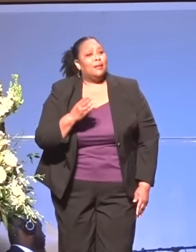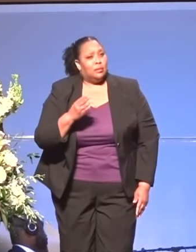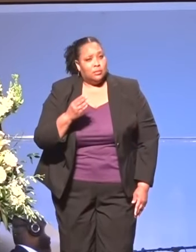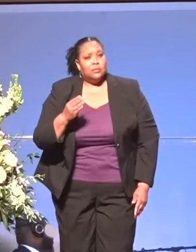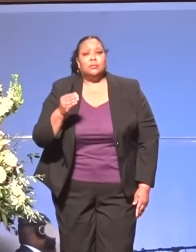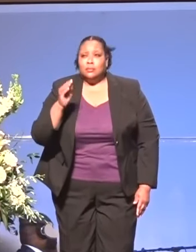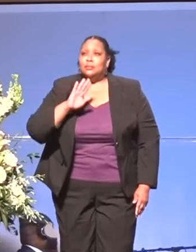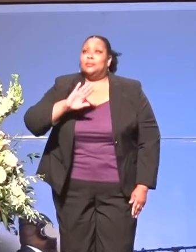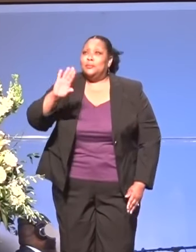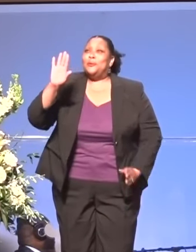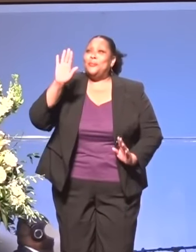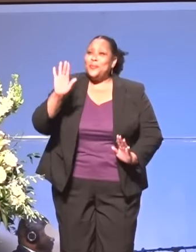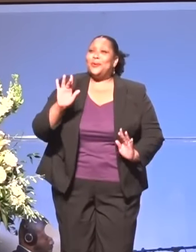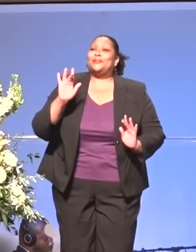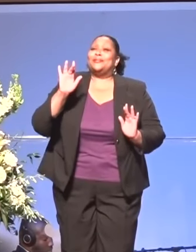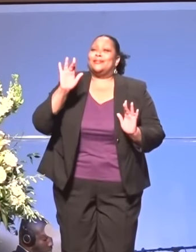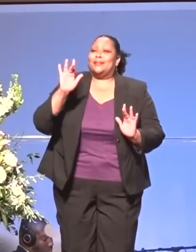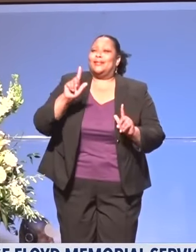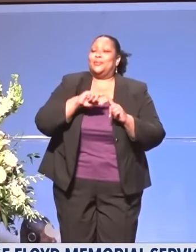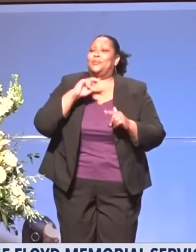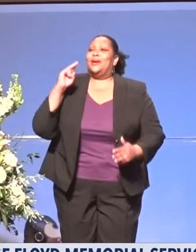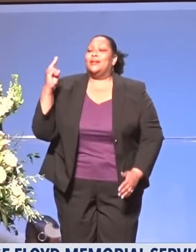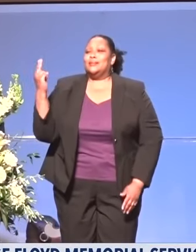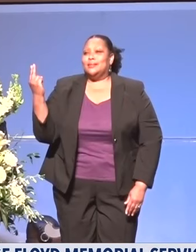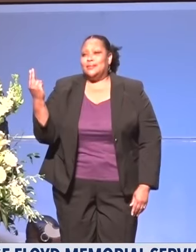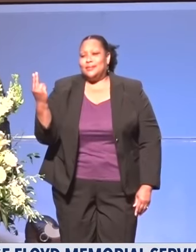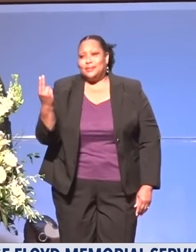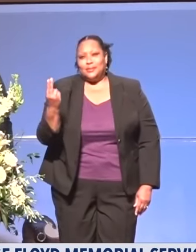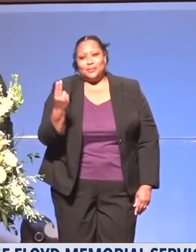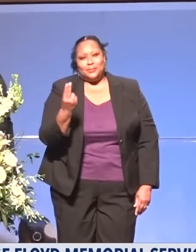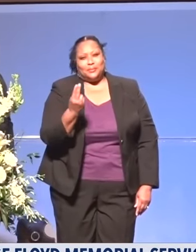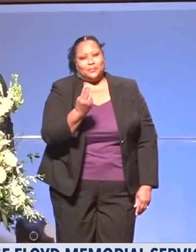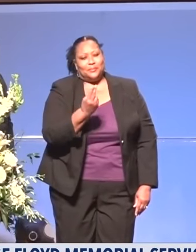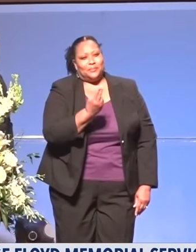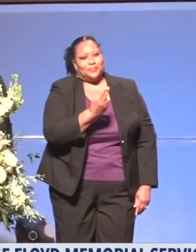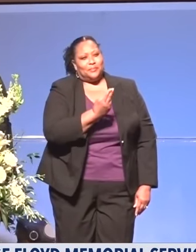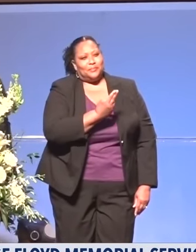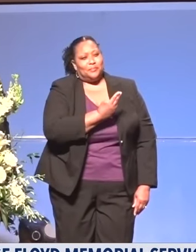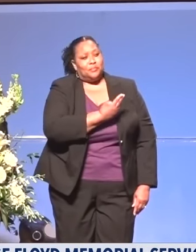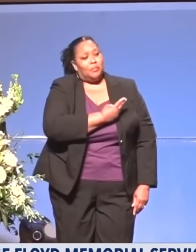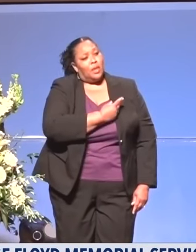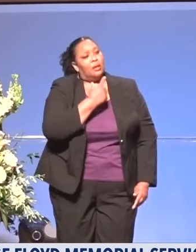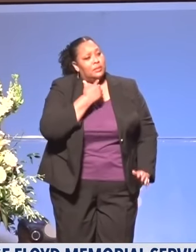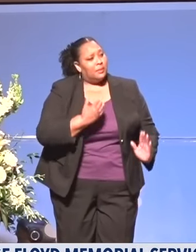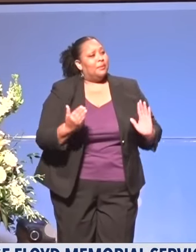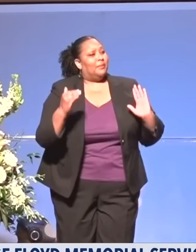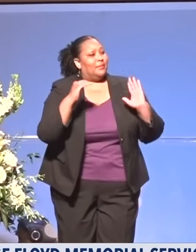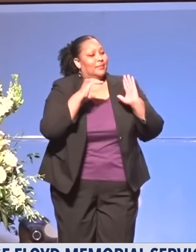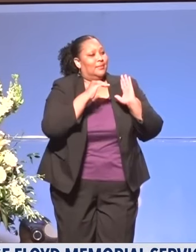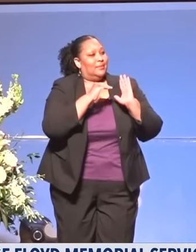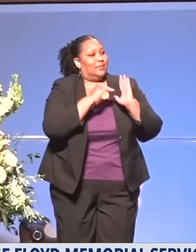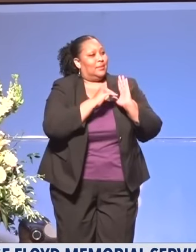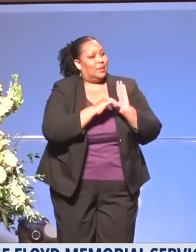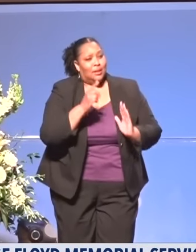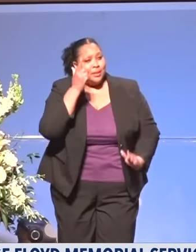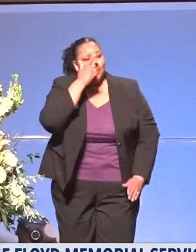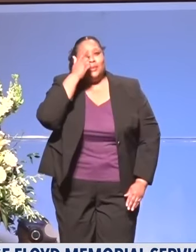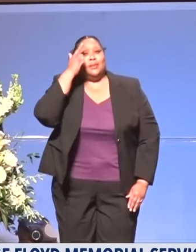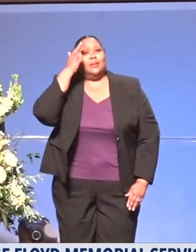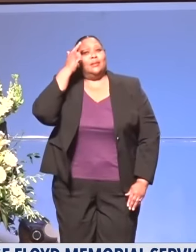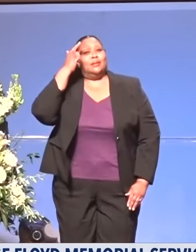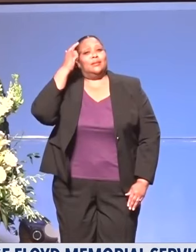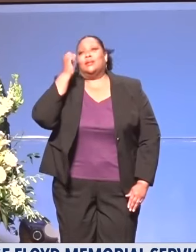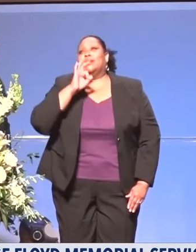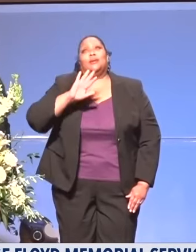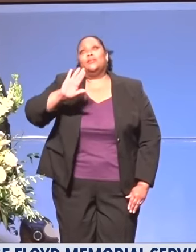and your mercy towards us said it's for for